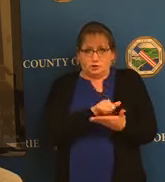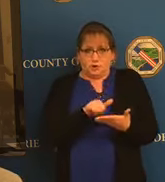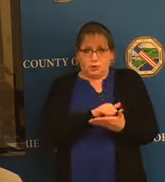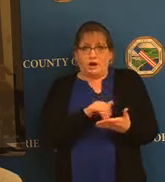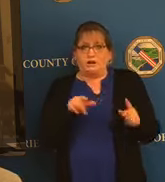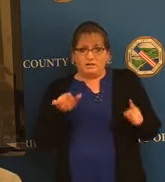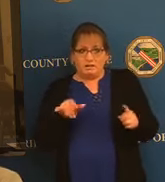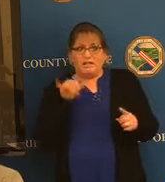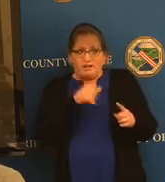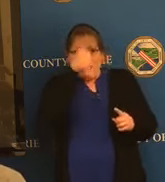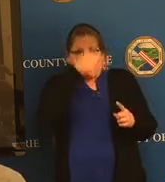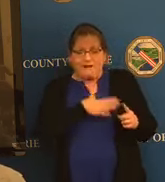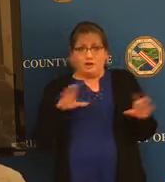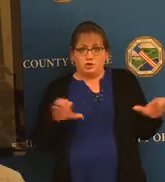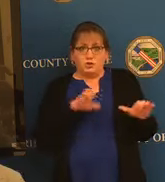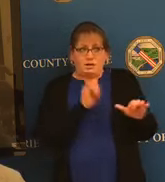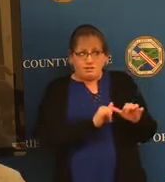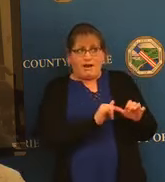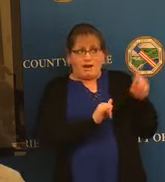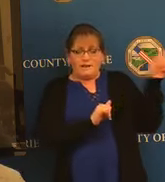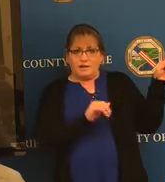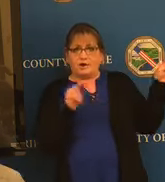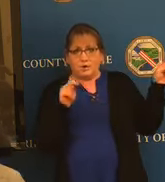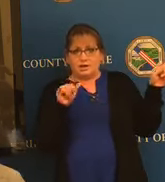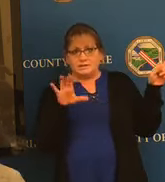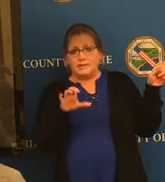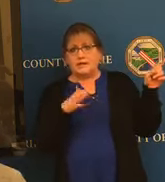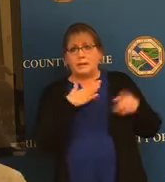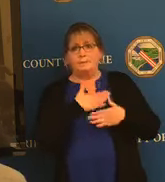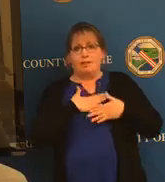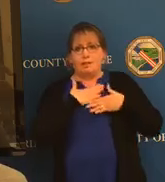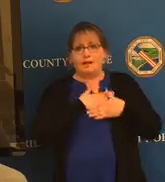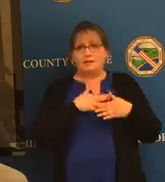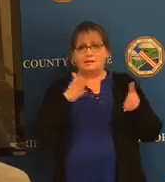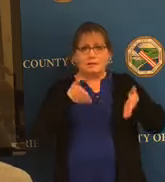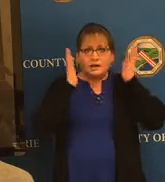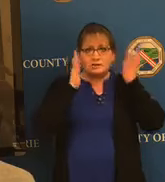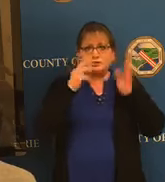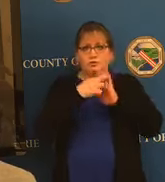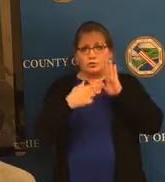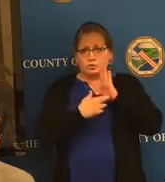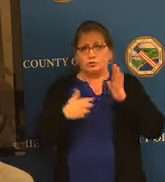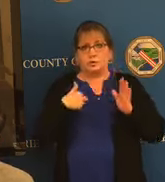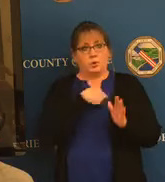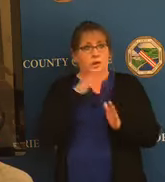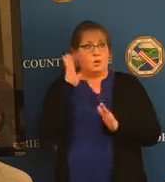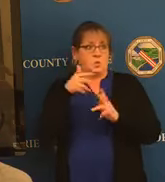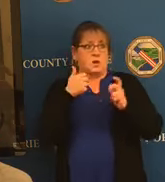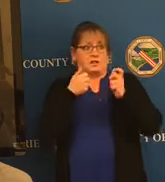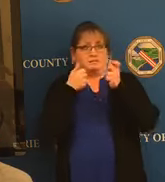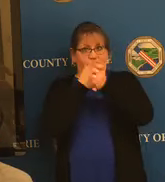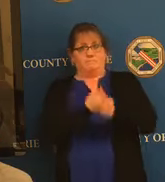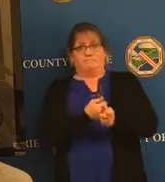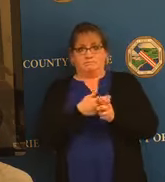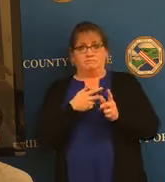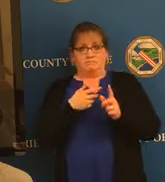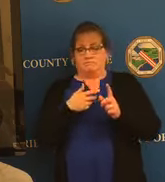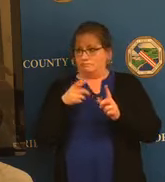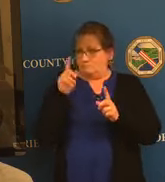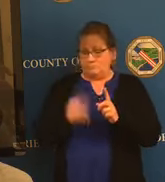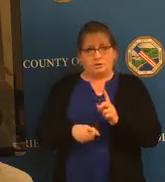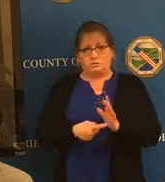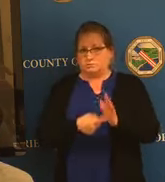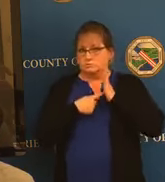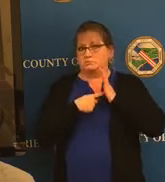City. Please listen to the rules. Please follow them. We will enforce them. If you have questions, you can call our COVID-19 call